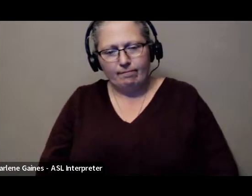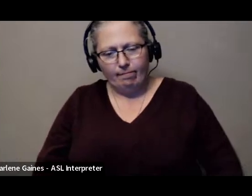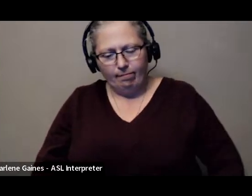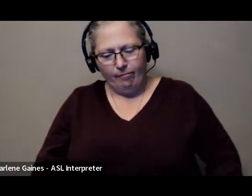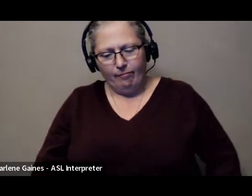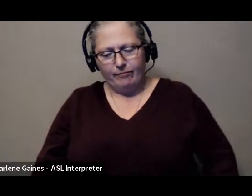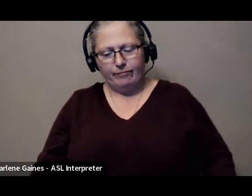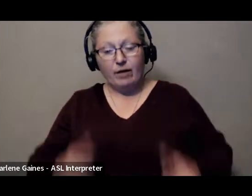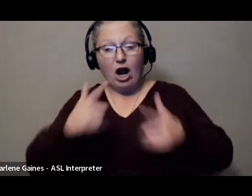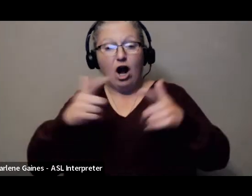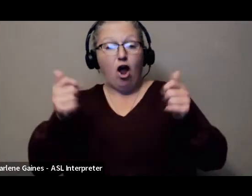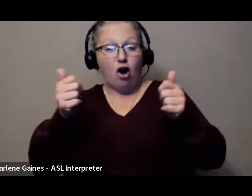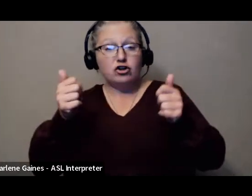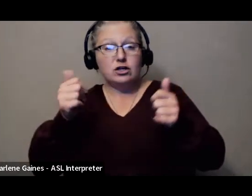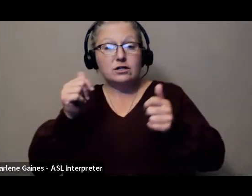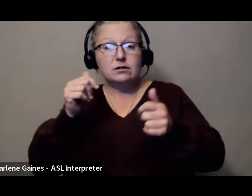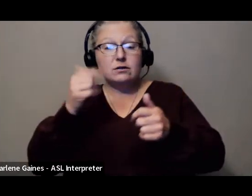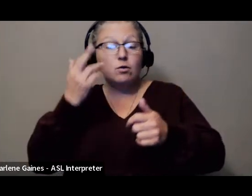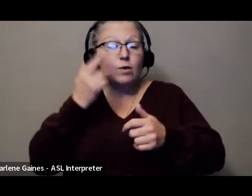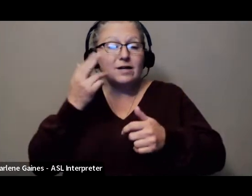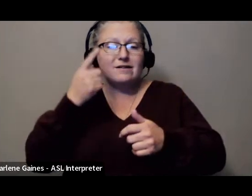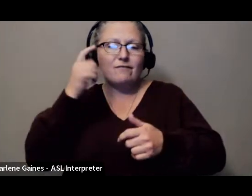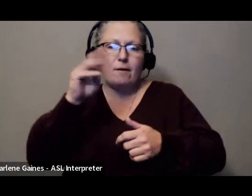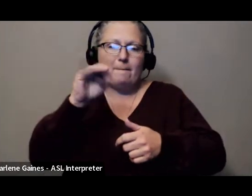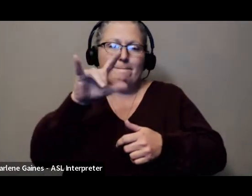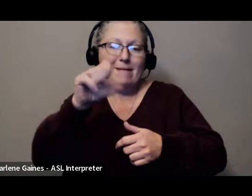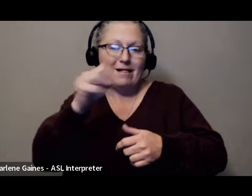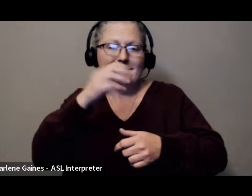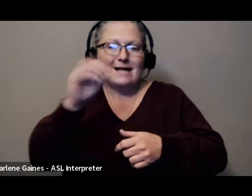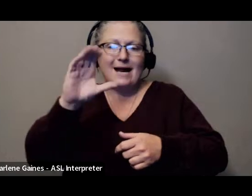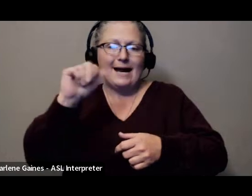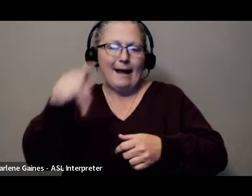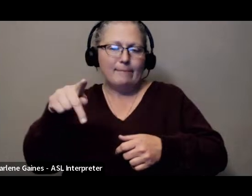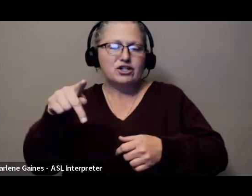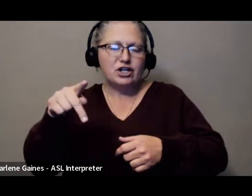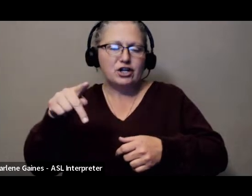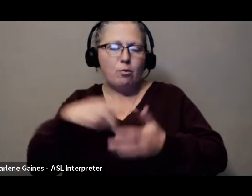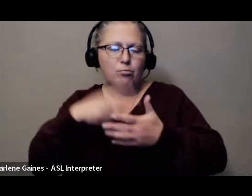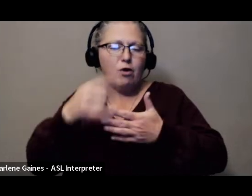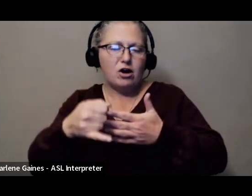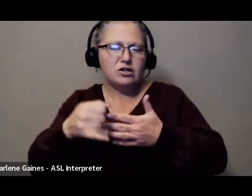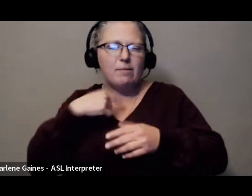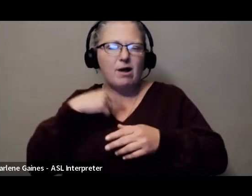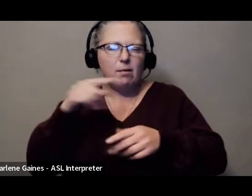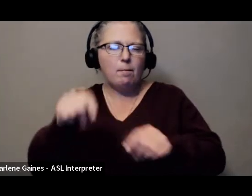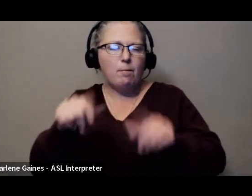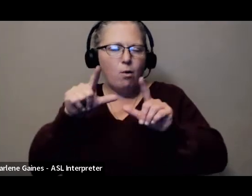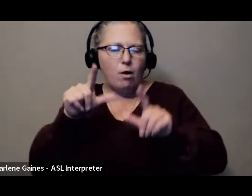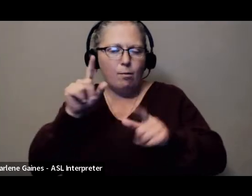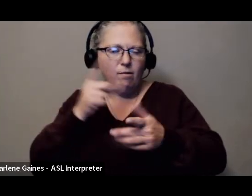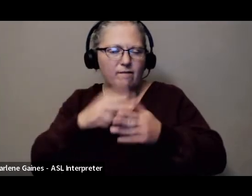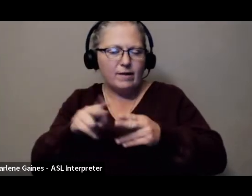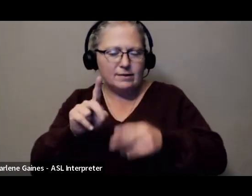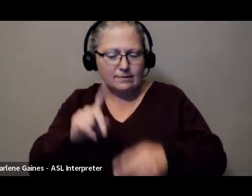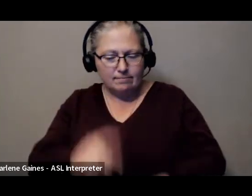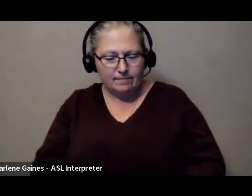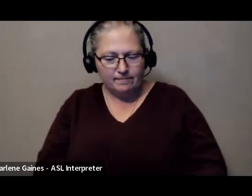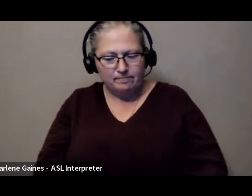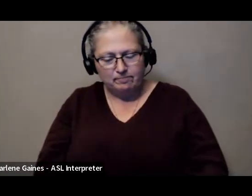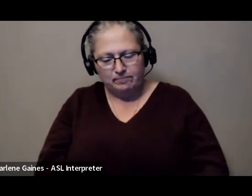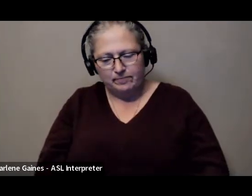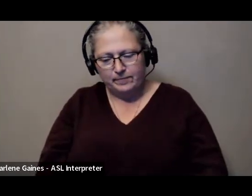The largest portion of that is related to the Mills and Cappuccino projects, but let me pull it up real quick.